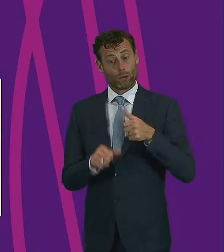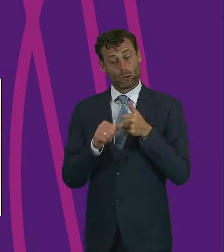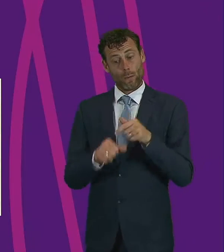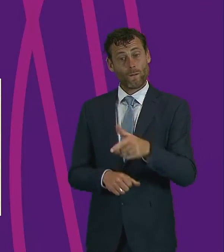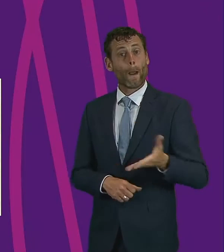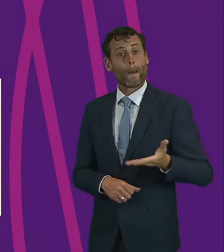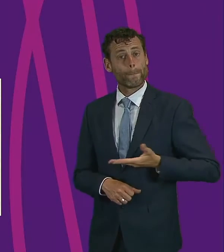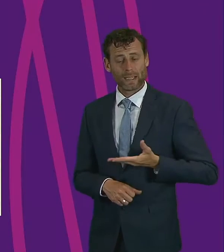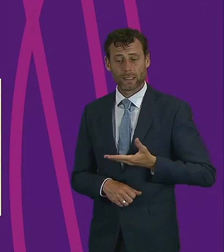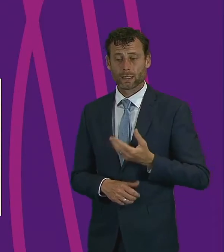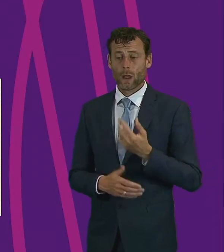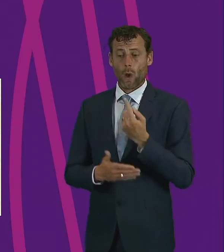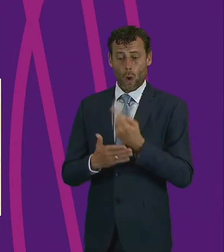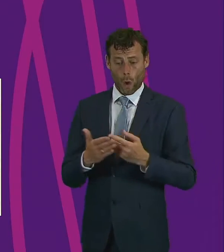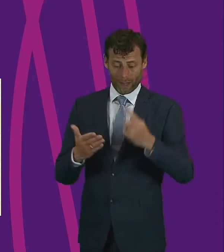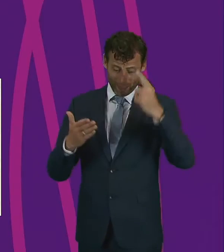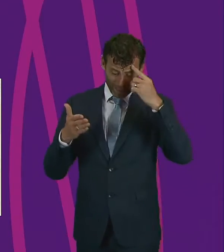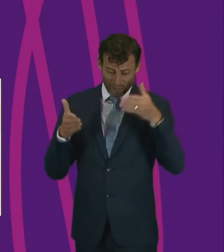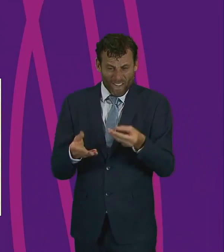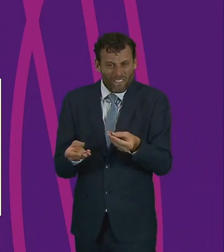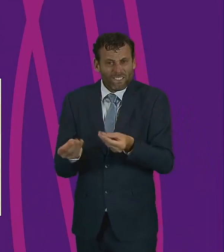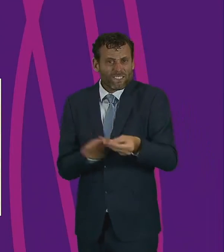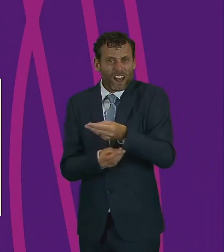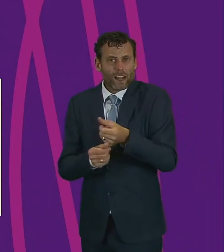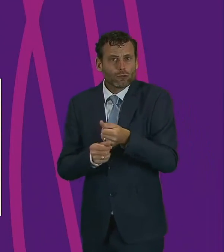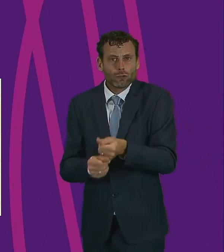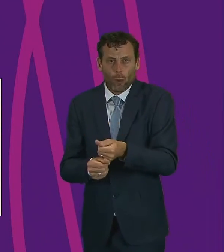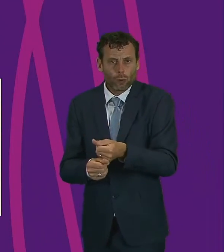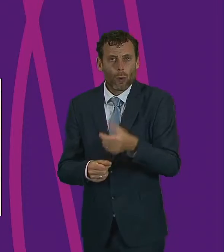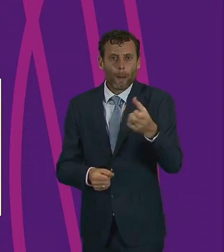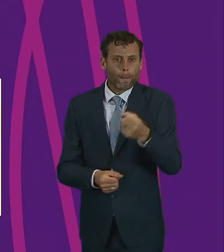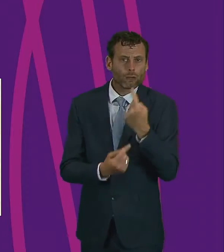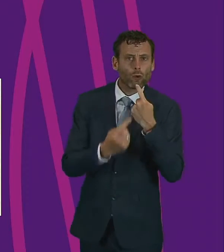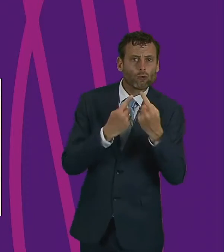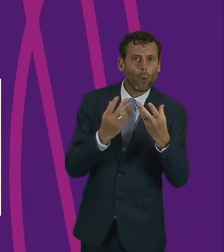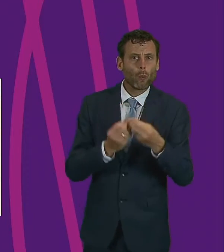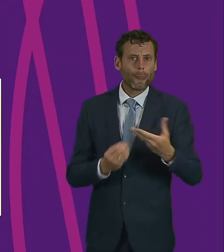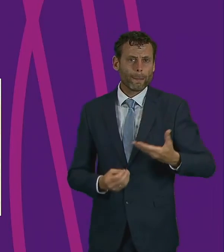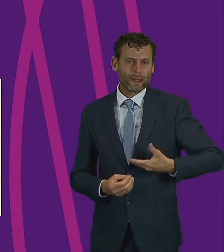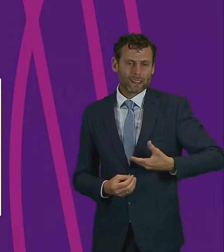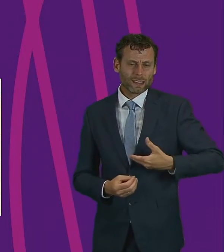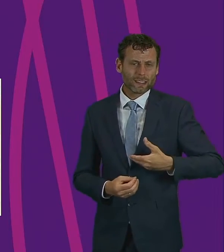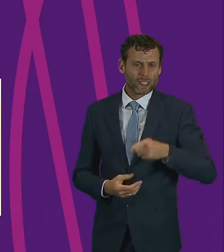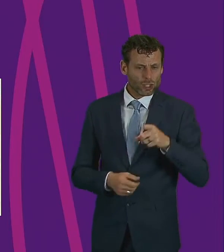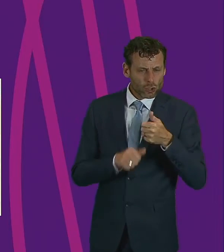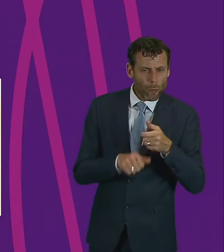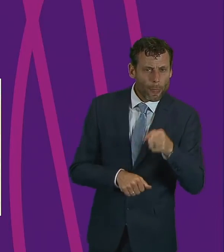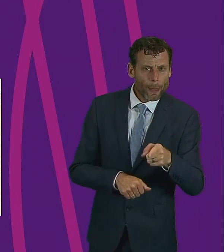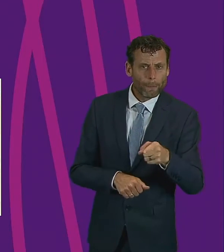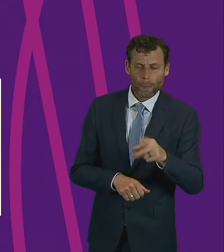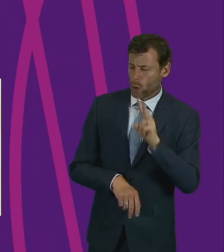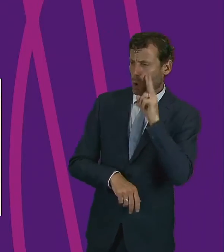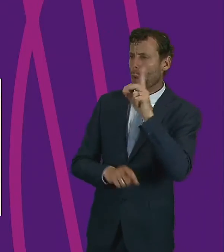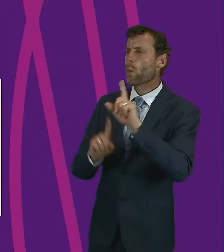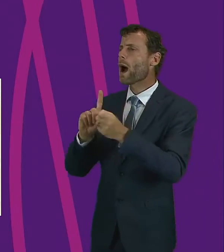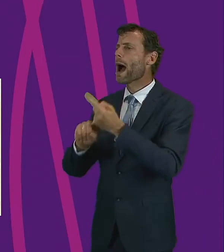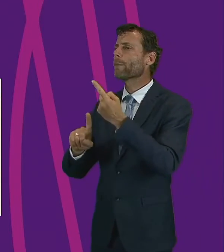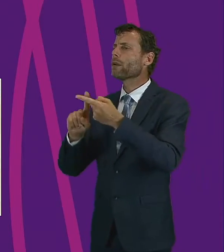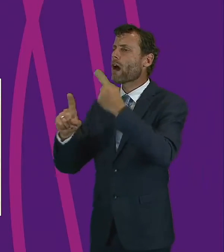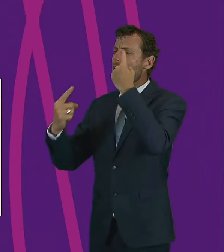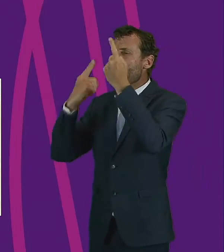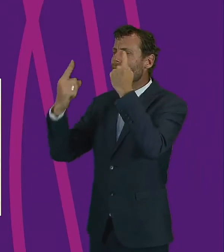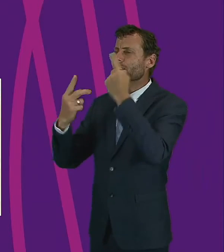go beyond the financial. We will listen to business and support them to learn lessons from other countries, support them to innovate and institute new